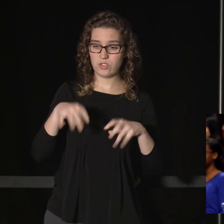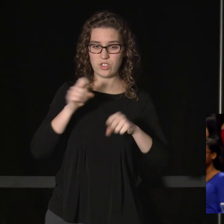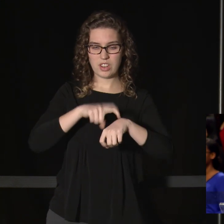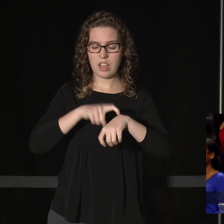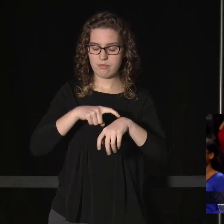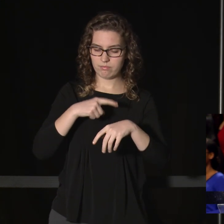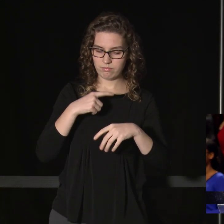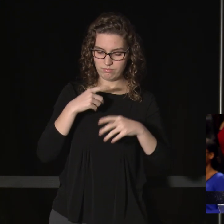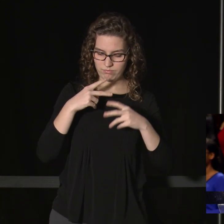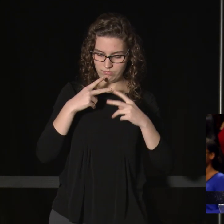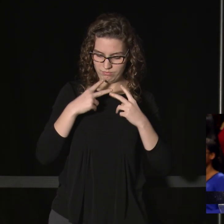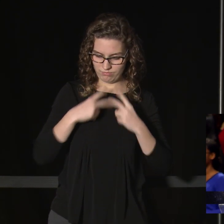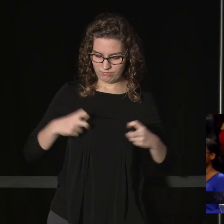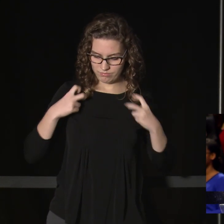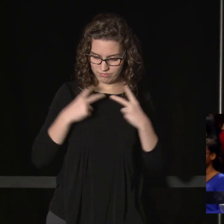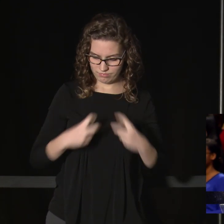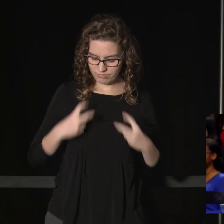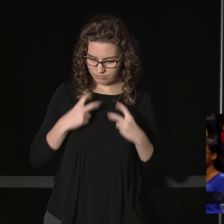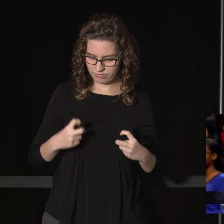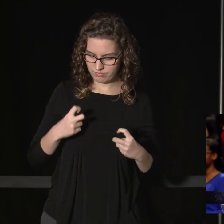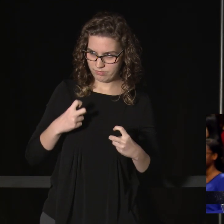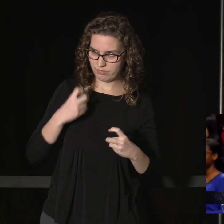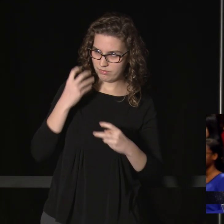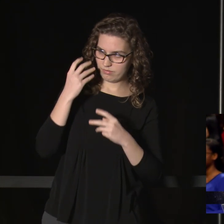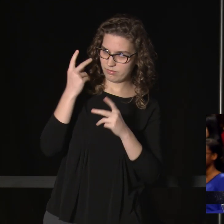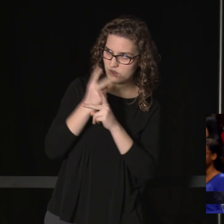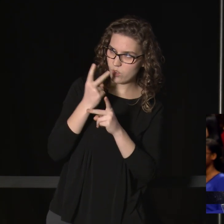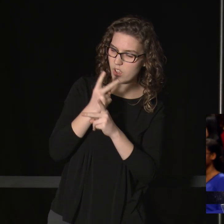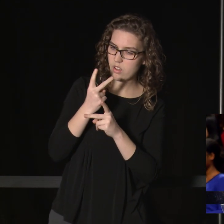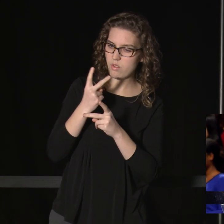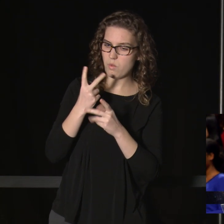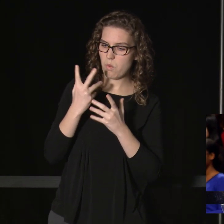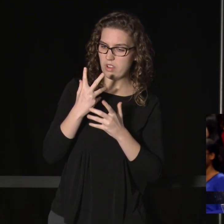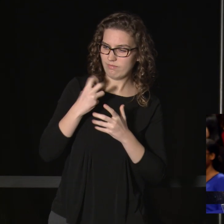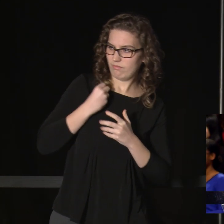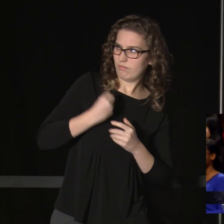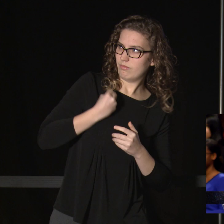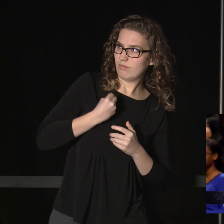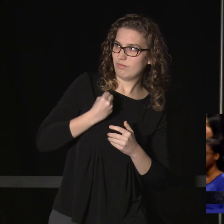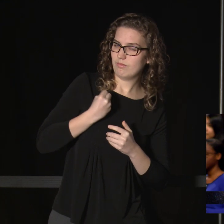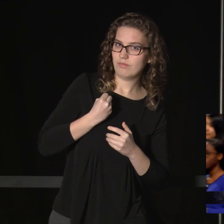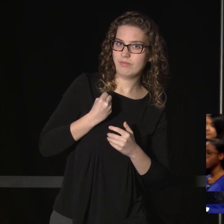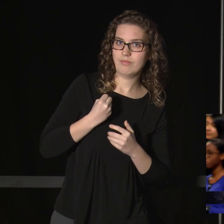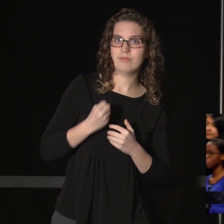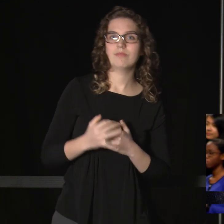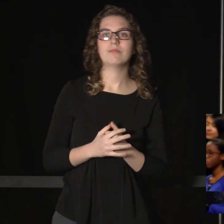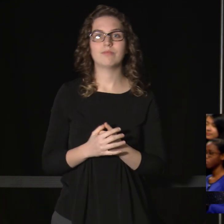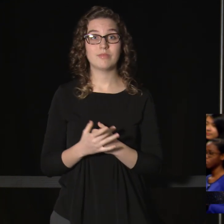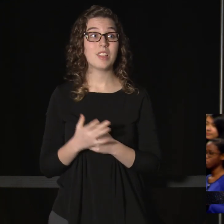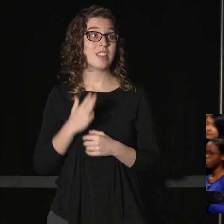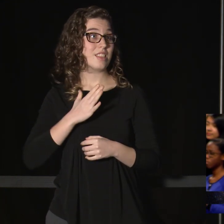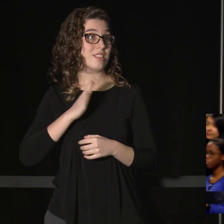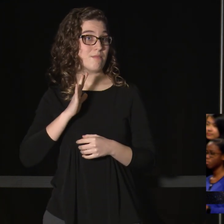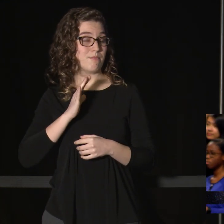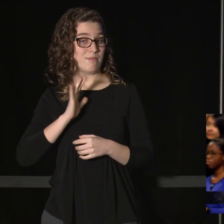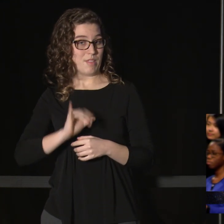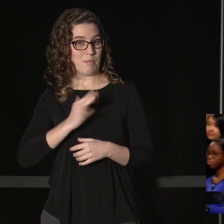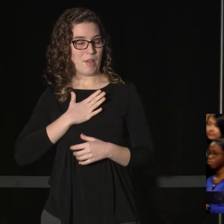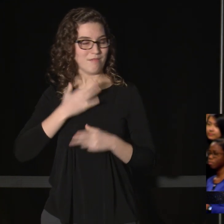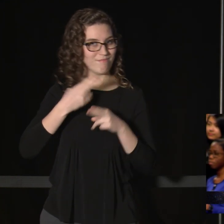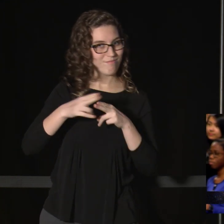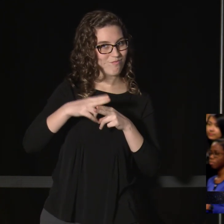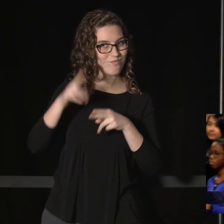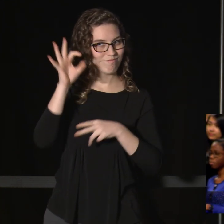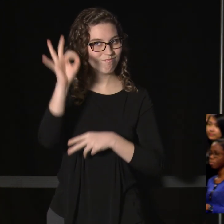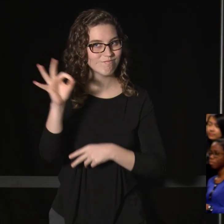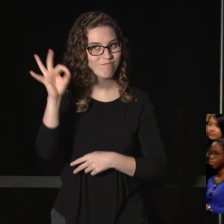they are still holding on to back to the Lord so He can have all of it. So that's my short sermon. Now, if you